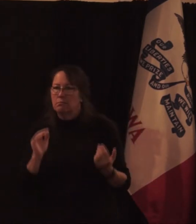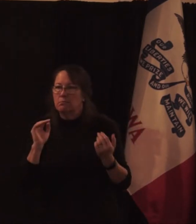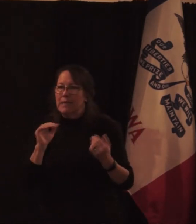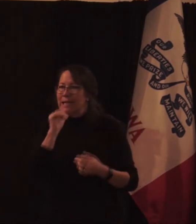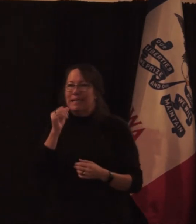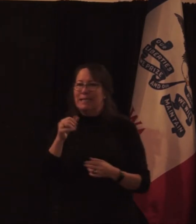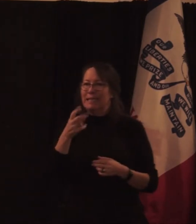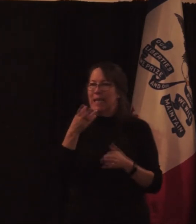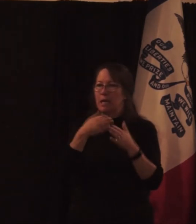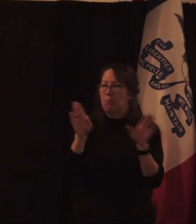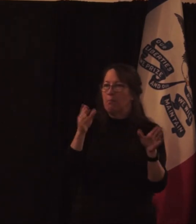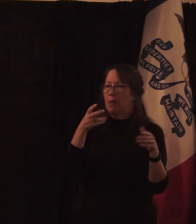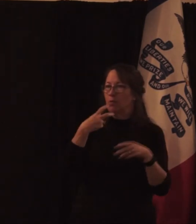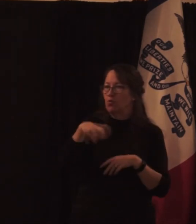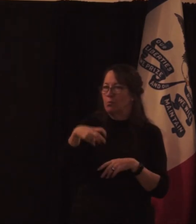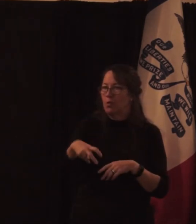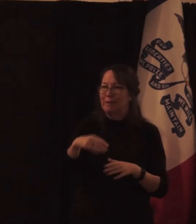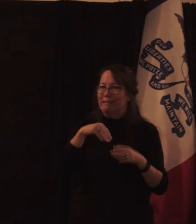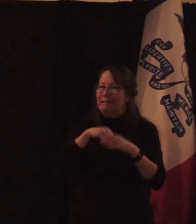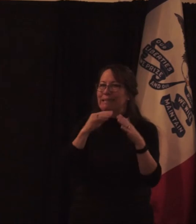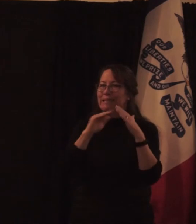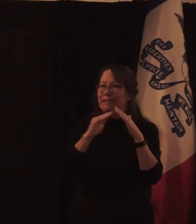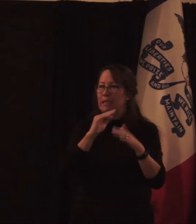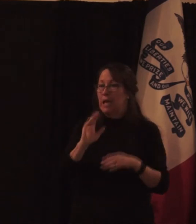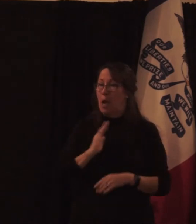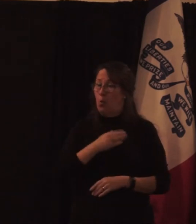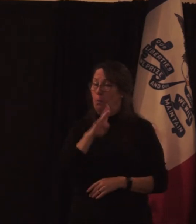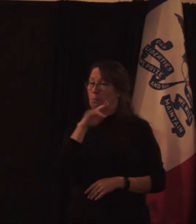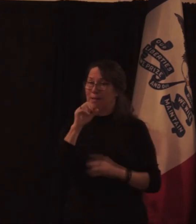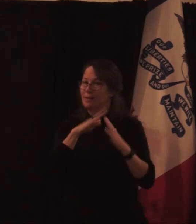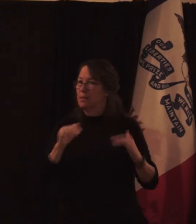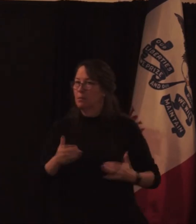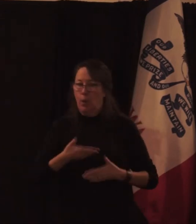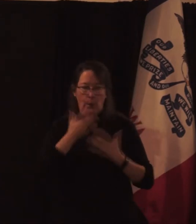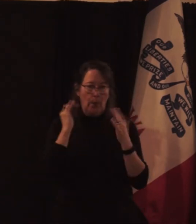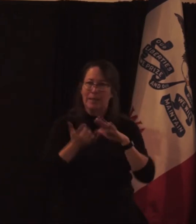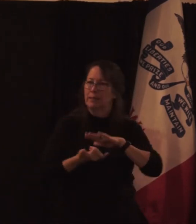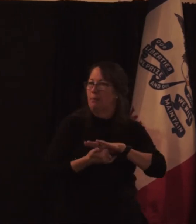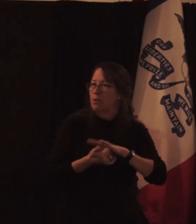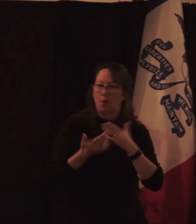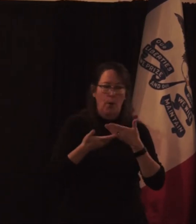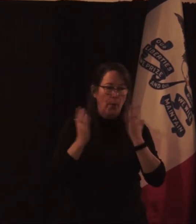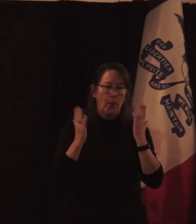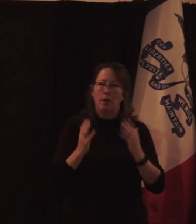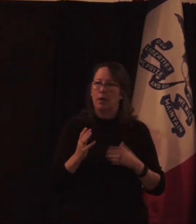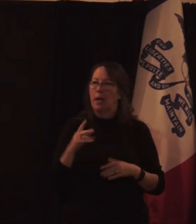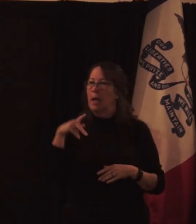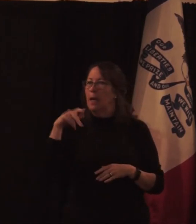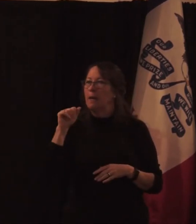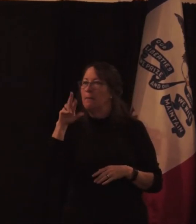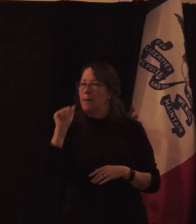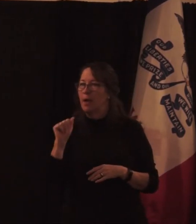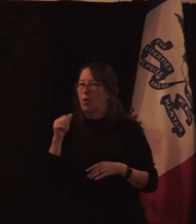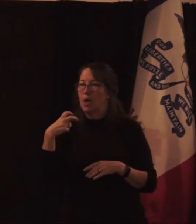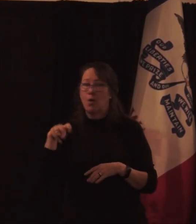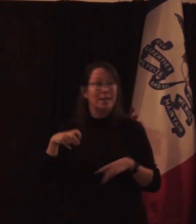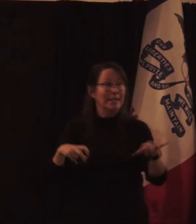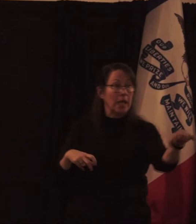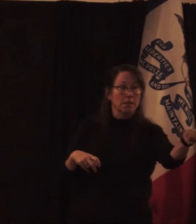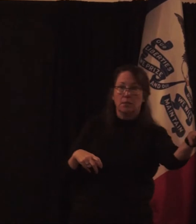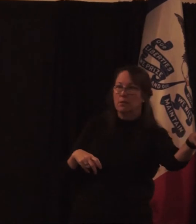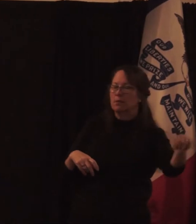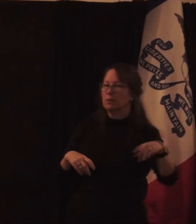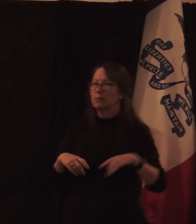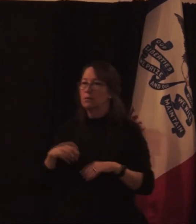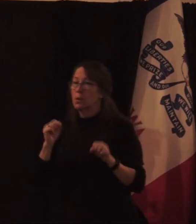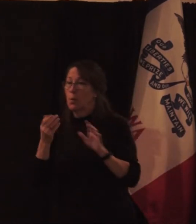not to public transportation in our cities, and our buses, and subways, and paratransit. So